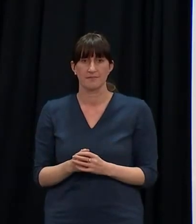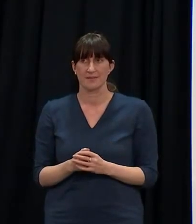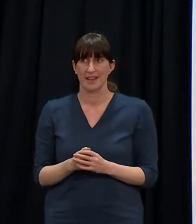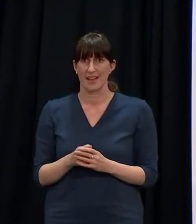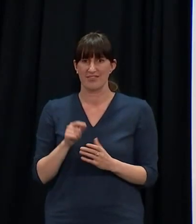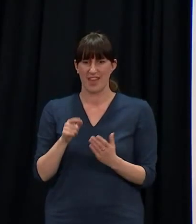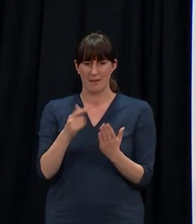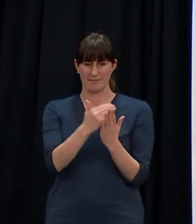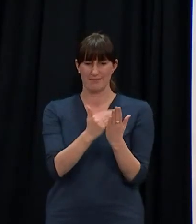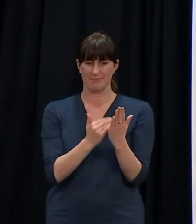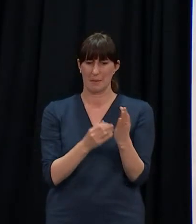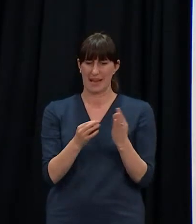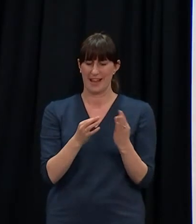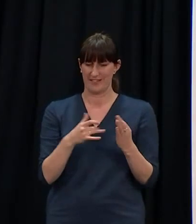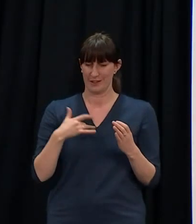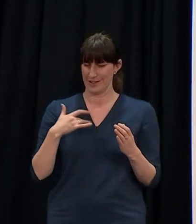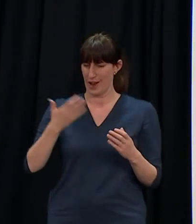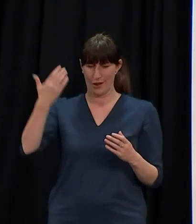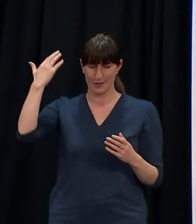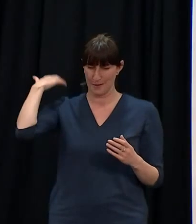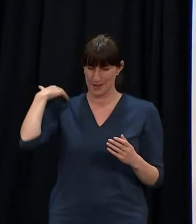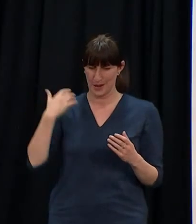current model that we are working to,